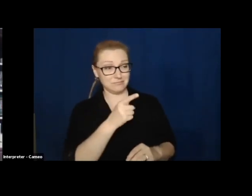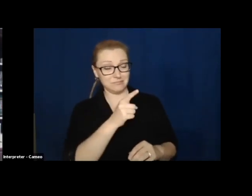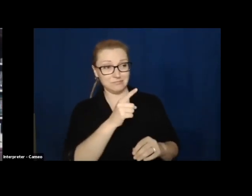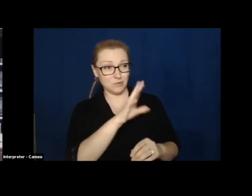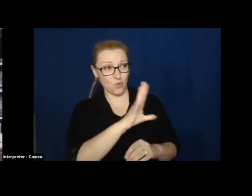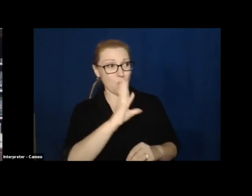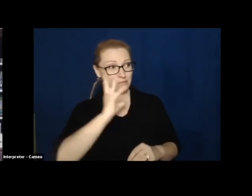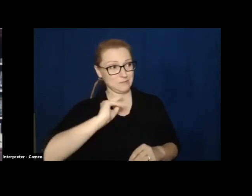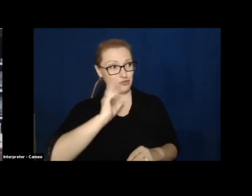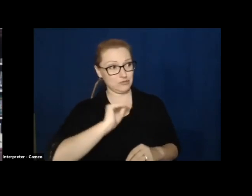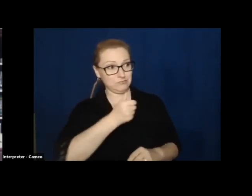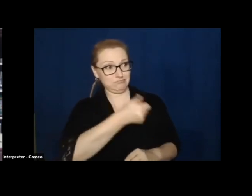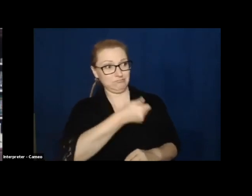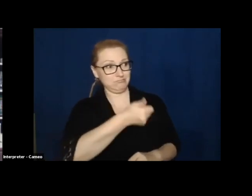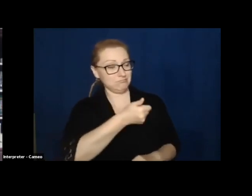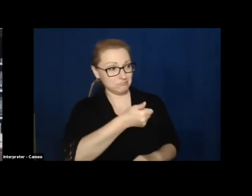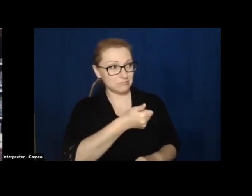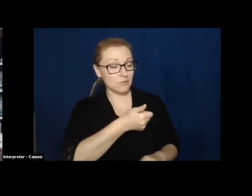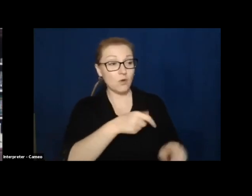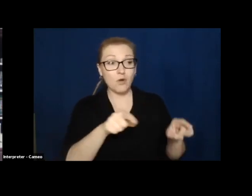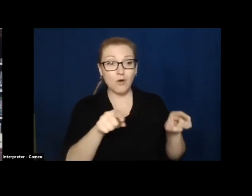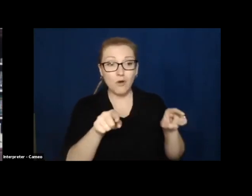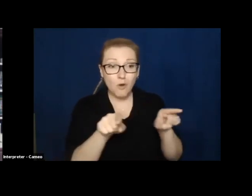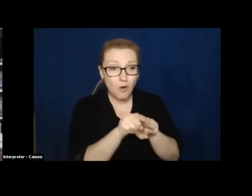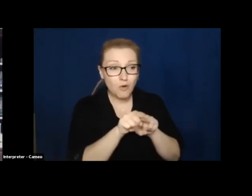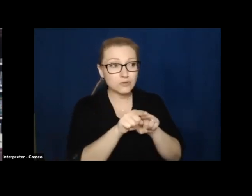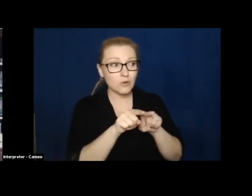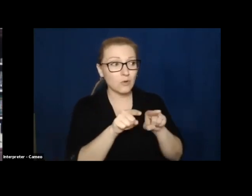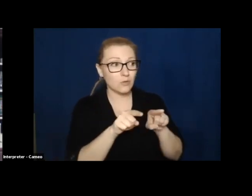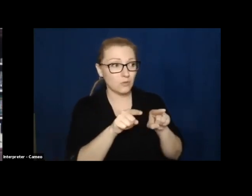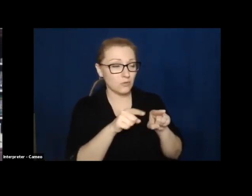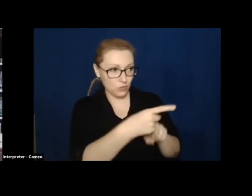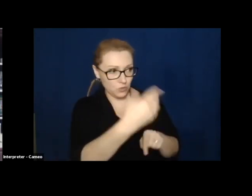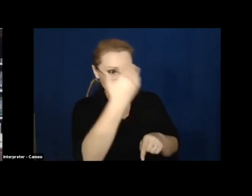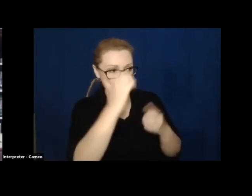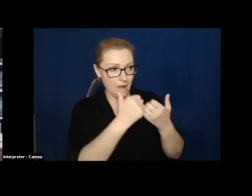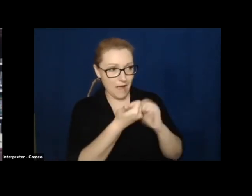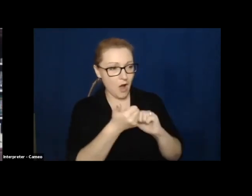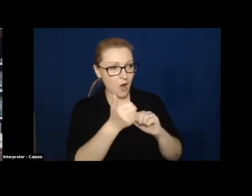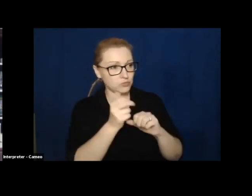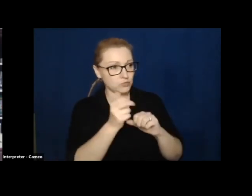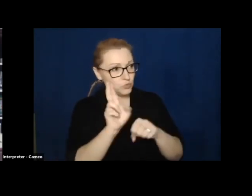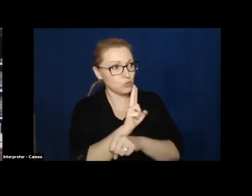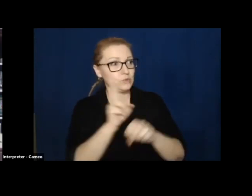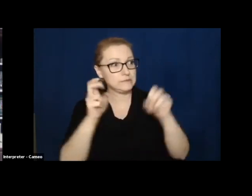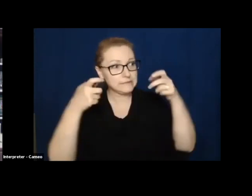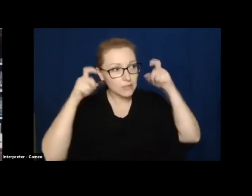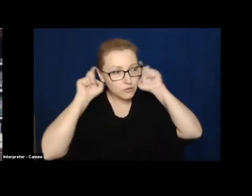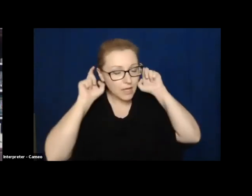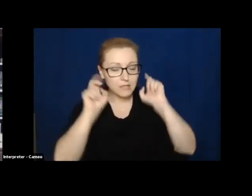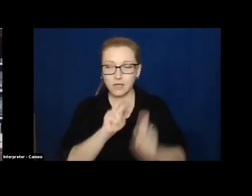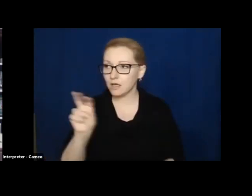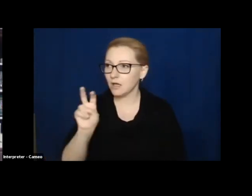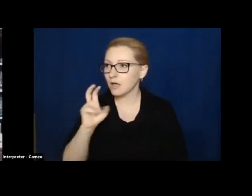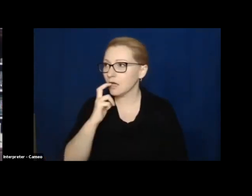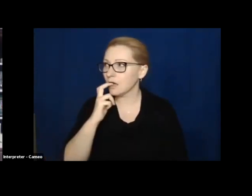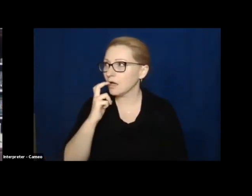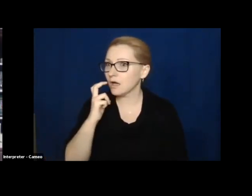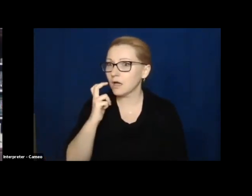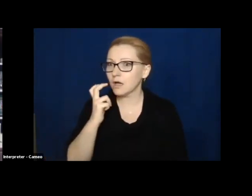experience with hearing loss and how to use hearing aids. Well, this suggestion floored me. I was